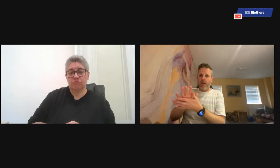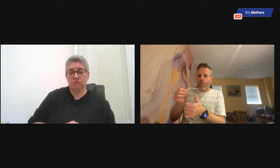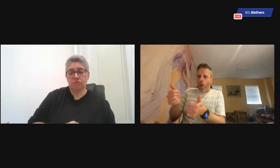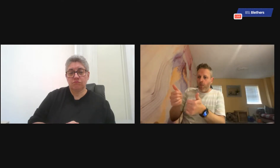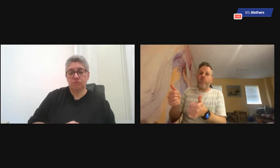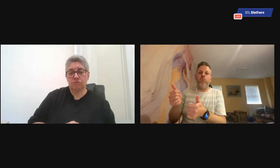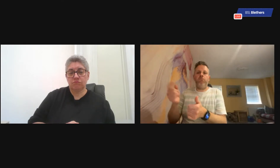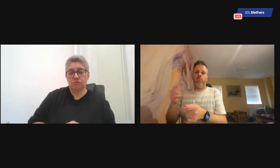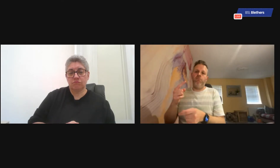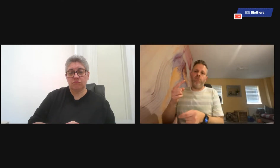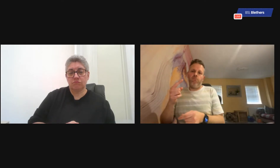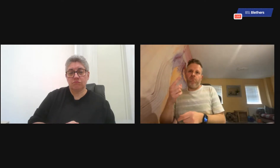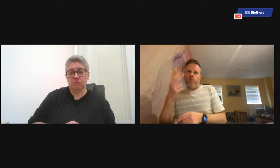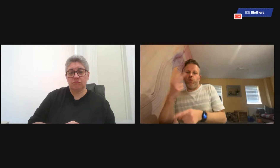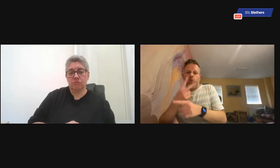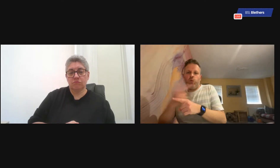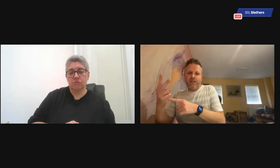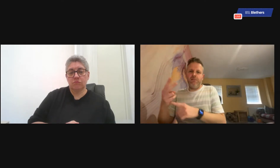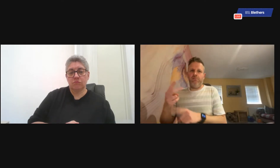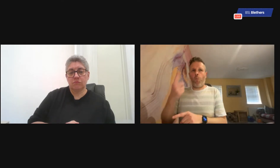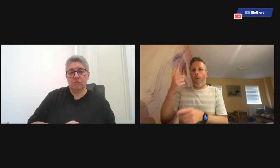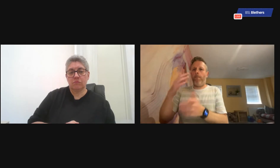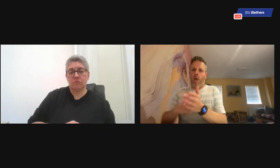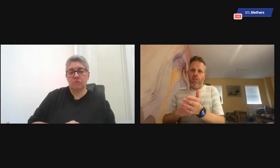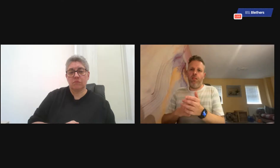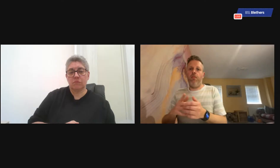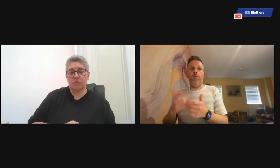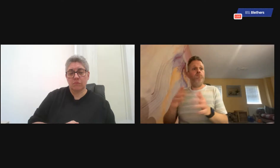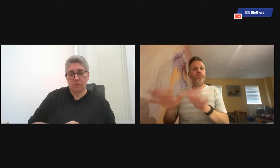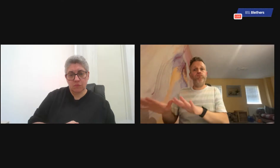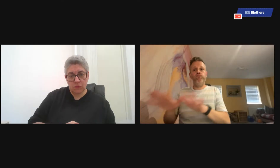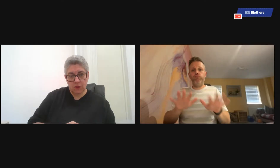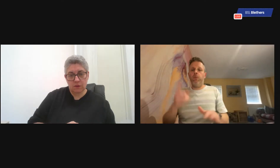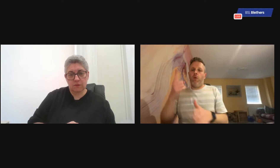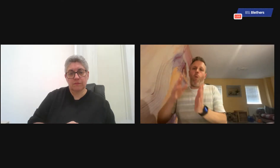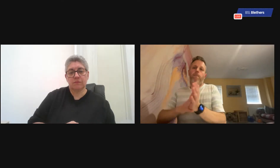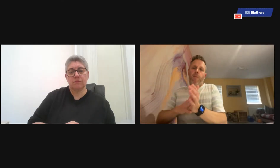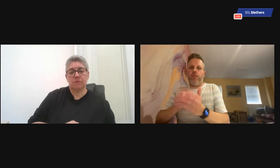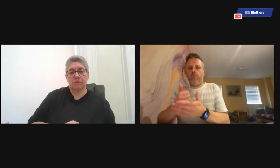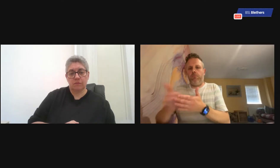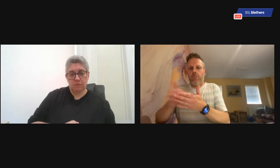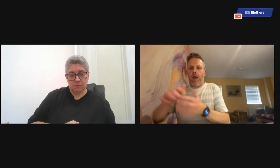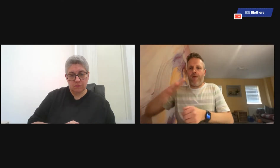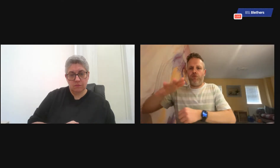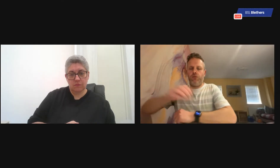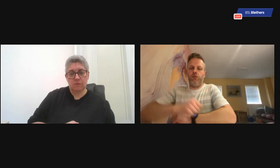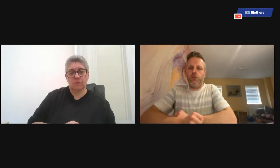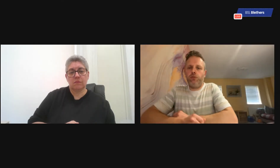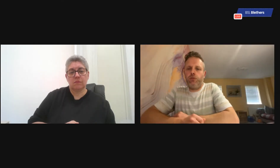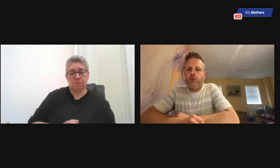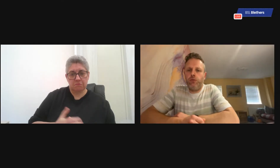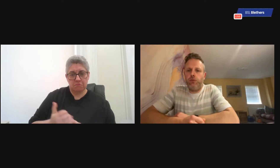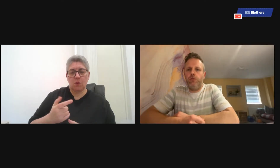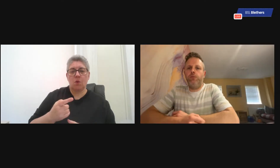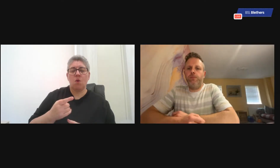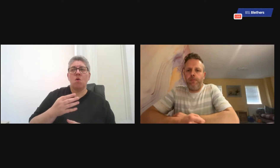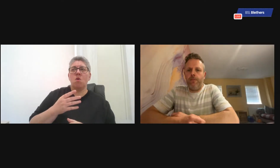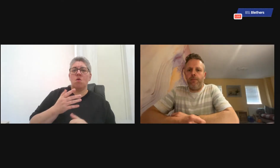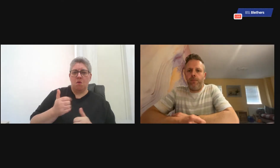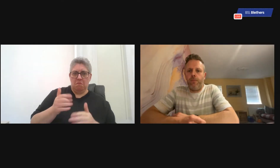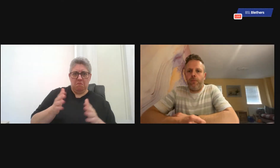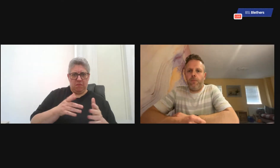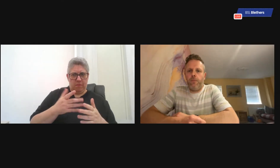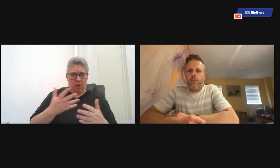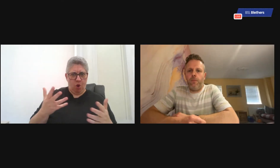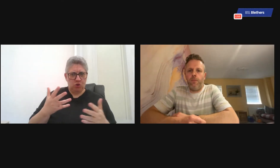So if the child seems happy in this environment, we'll carry that on for perhaps a couple of weeks,